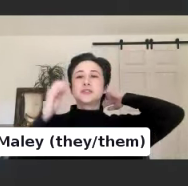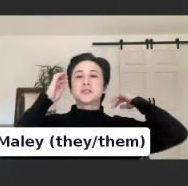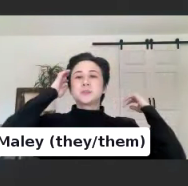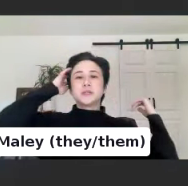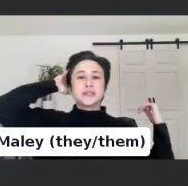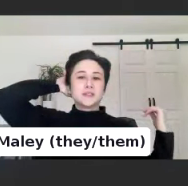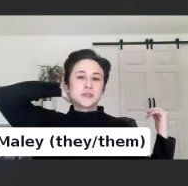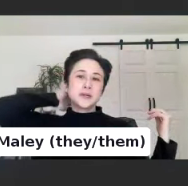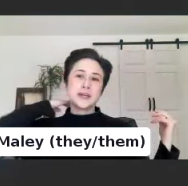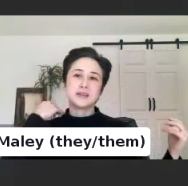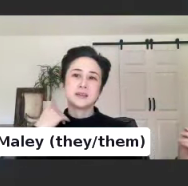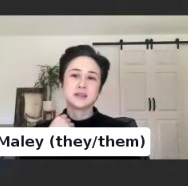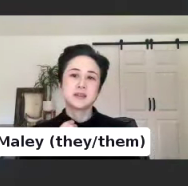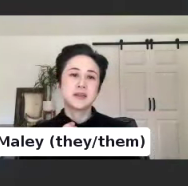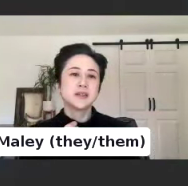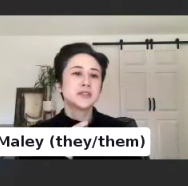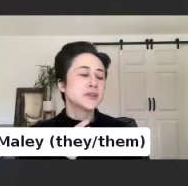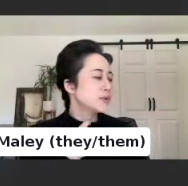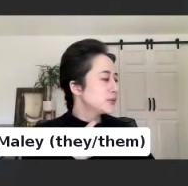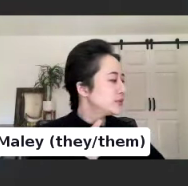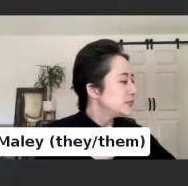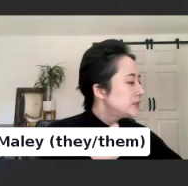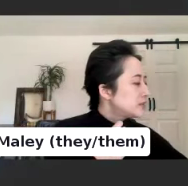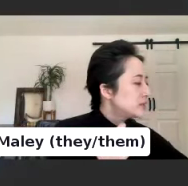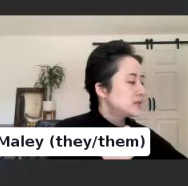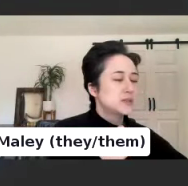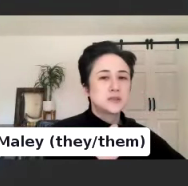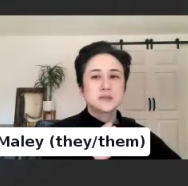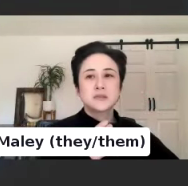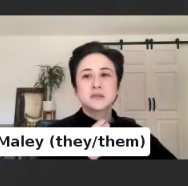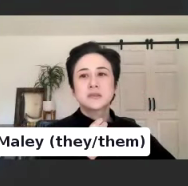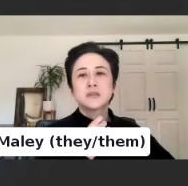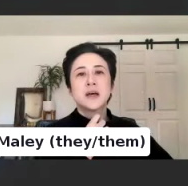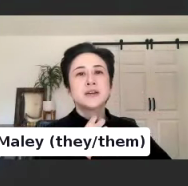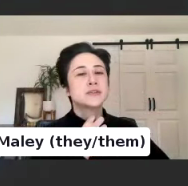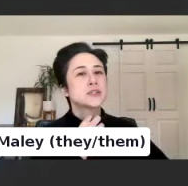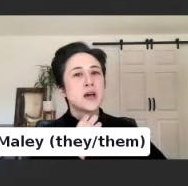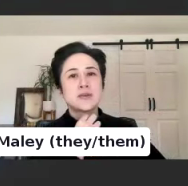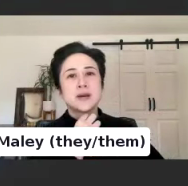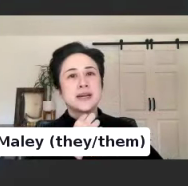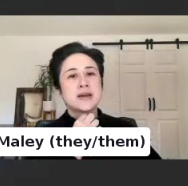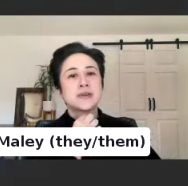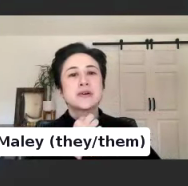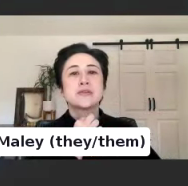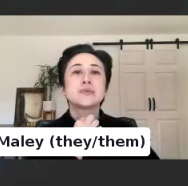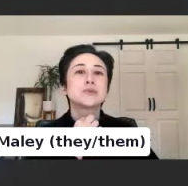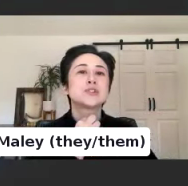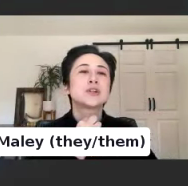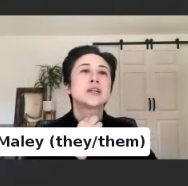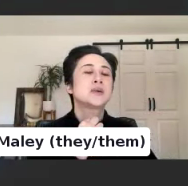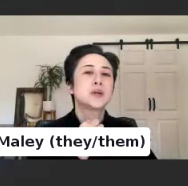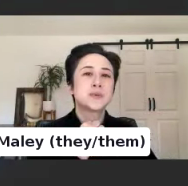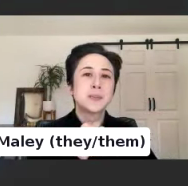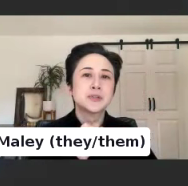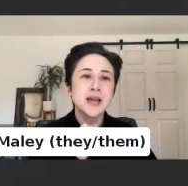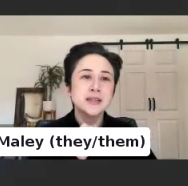Moving into experience. Great. So this is there's a lot of writing out there on the Fool's